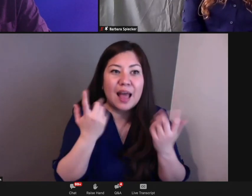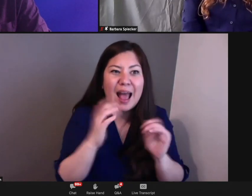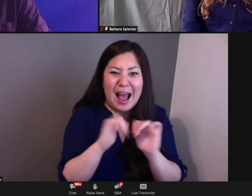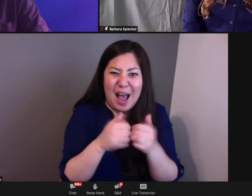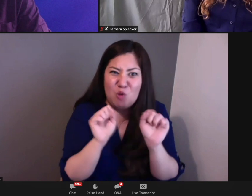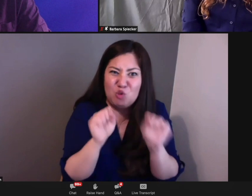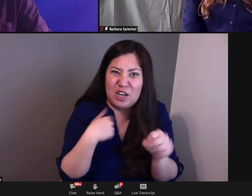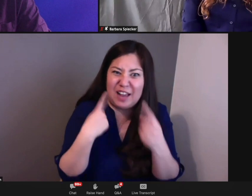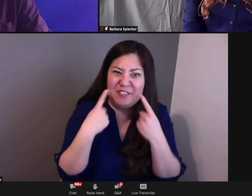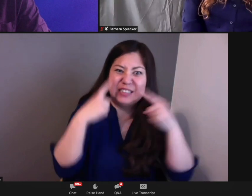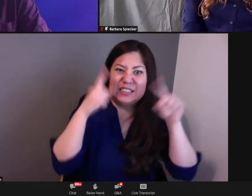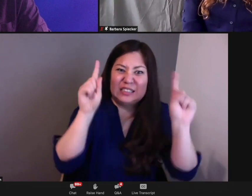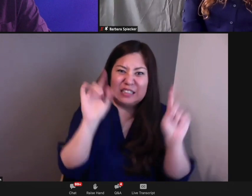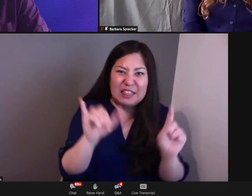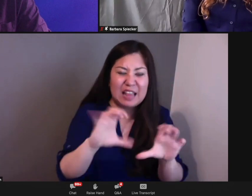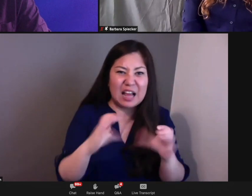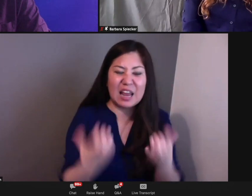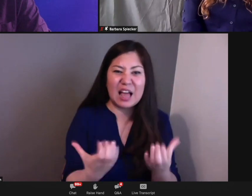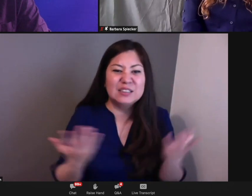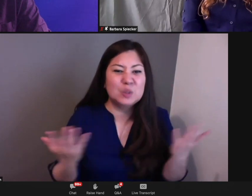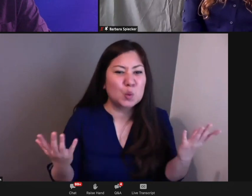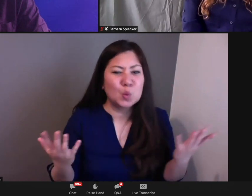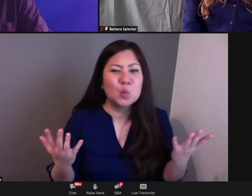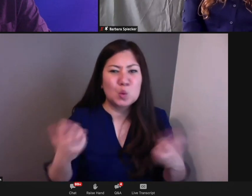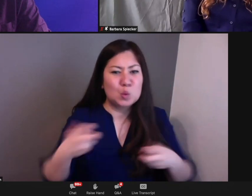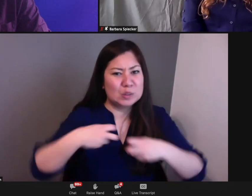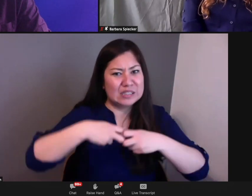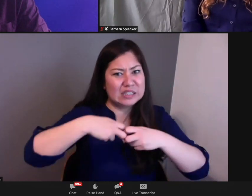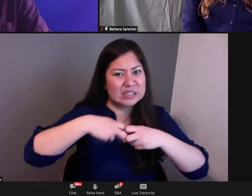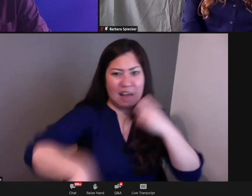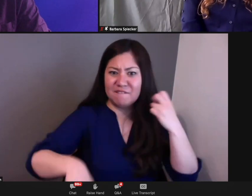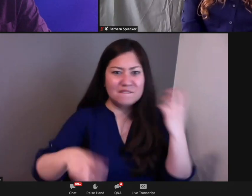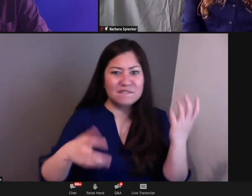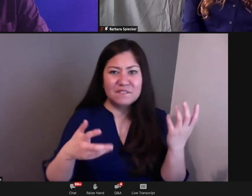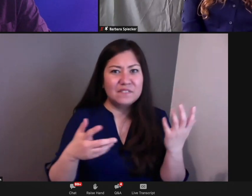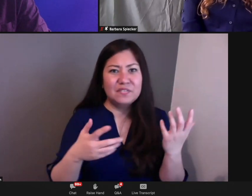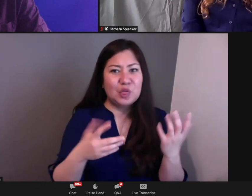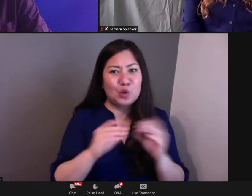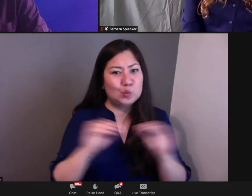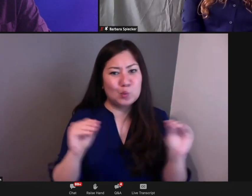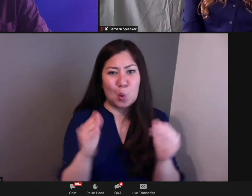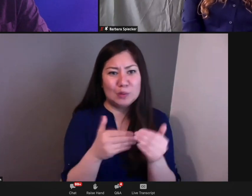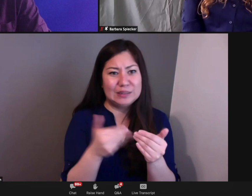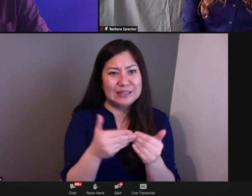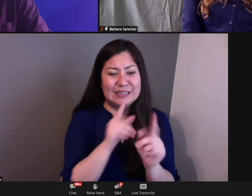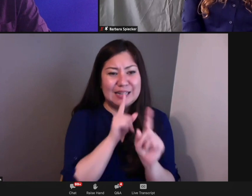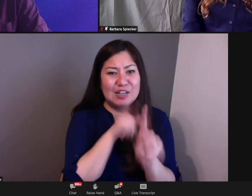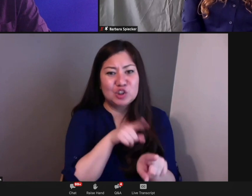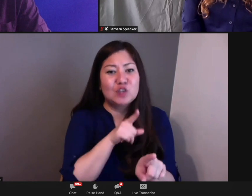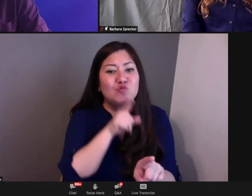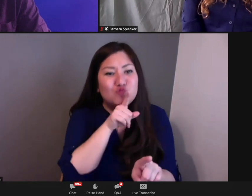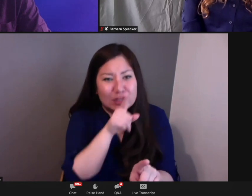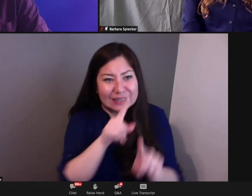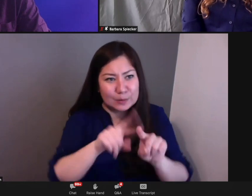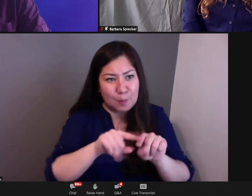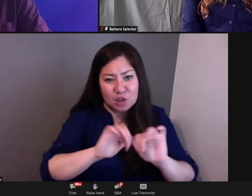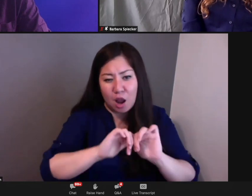to that information in the moment. More hands-on activities to retain that information versus just oral